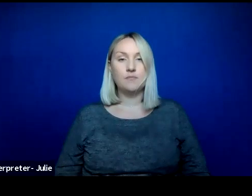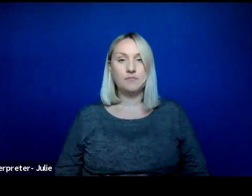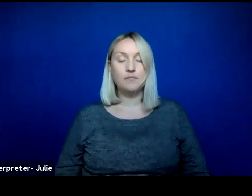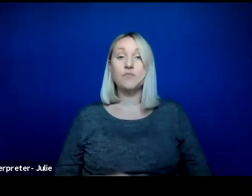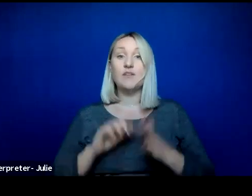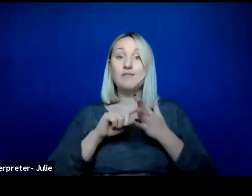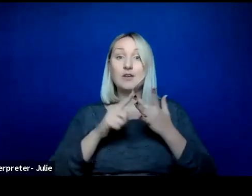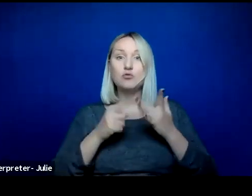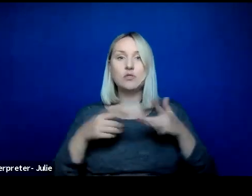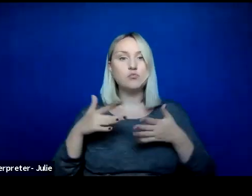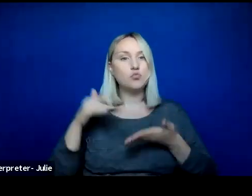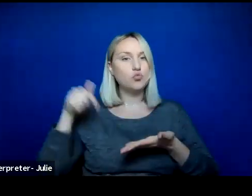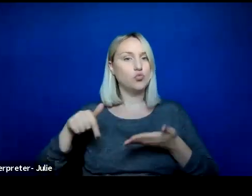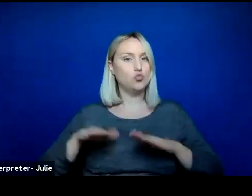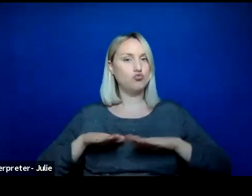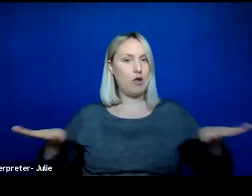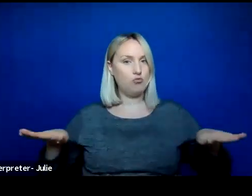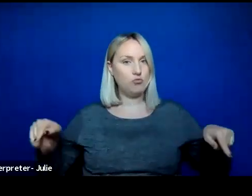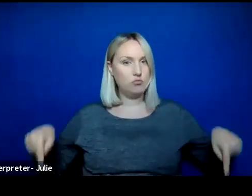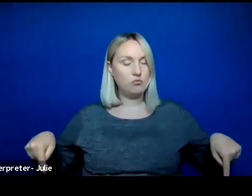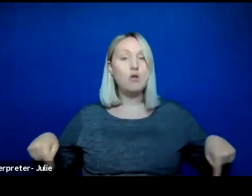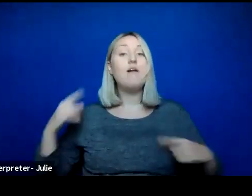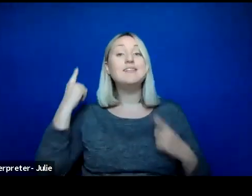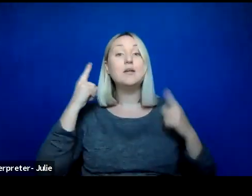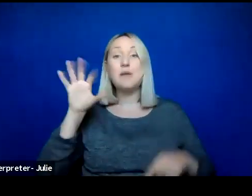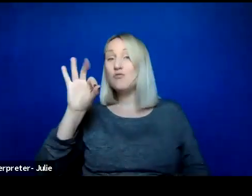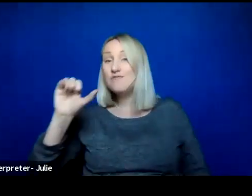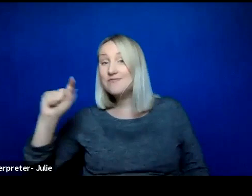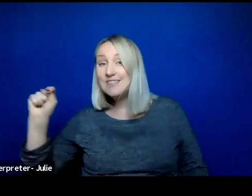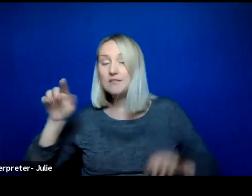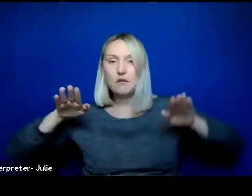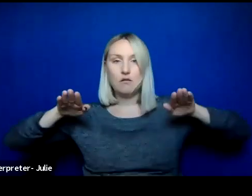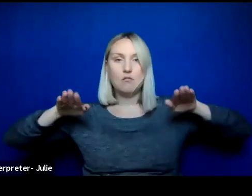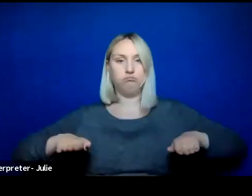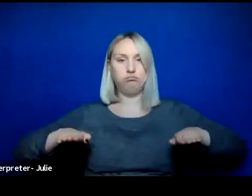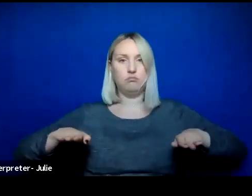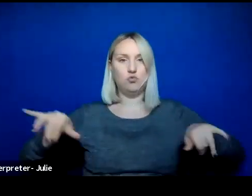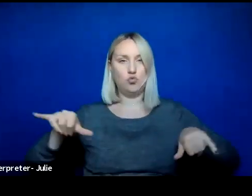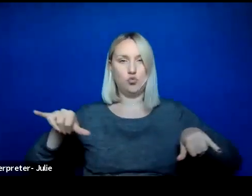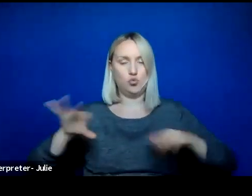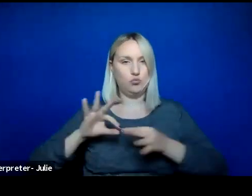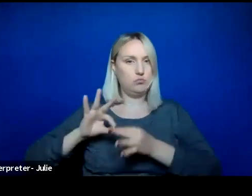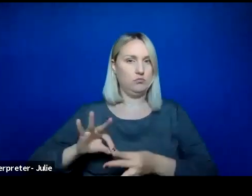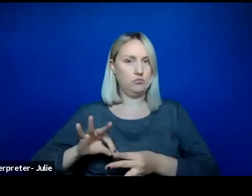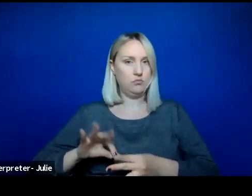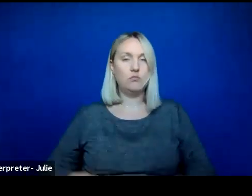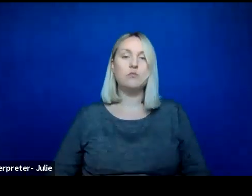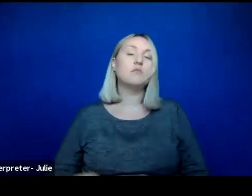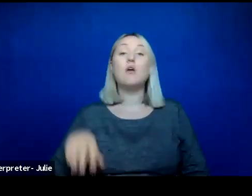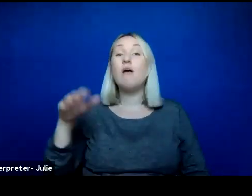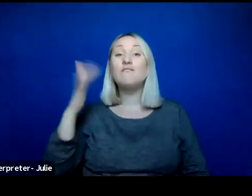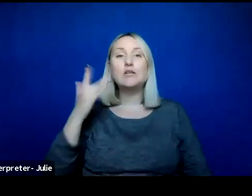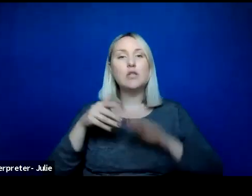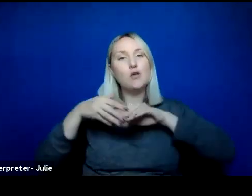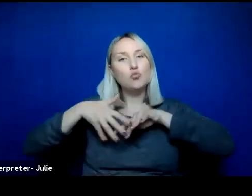the ground. Think about your feet pressing into the ground, like roots